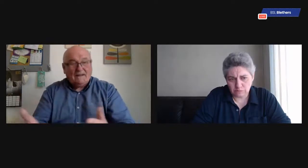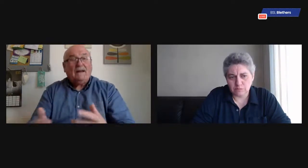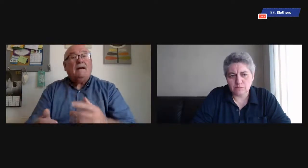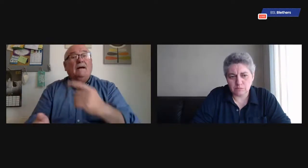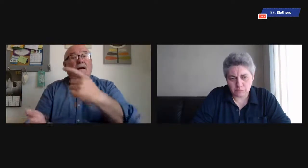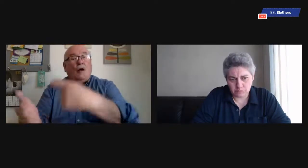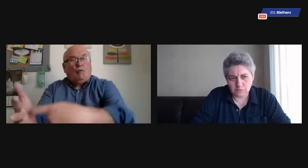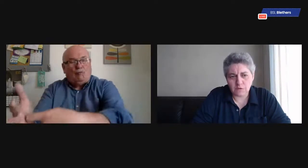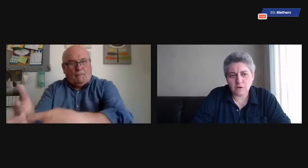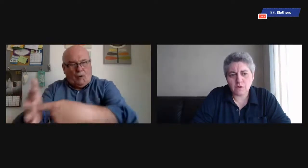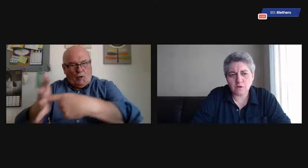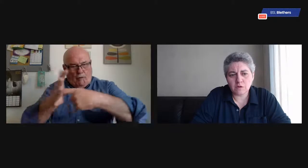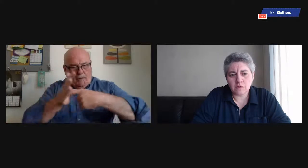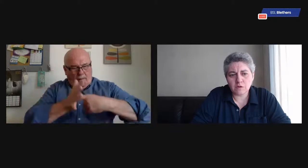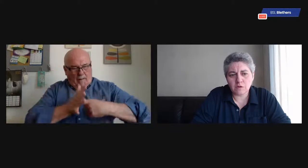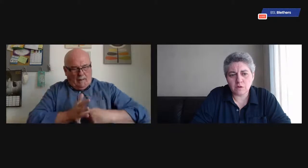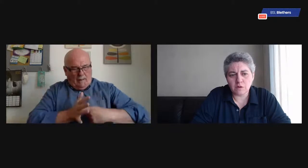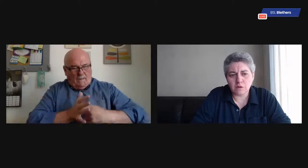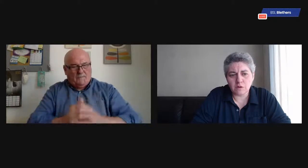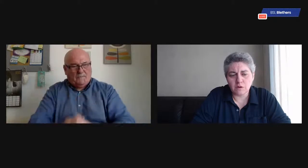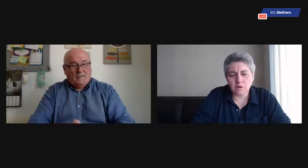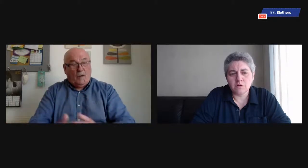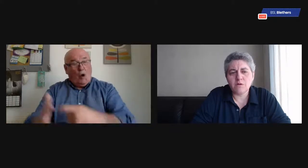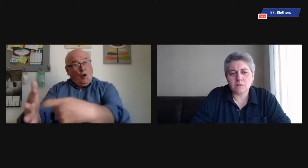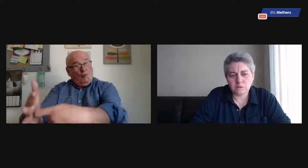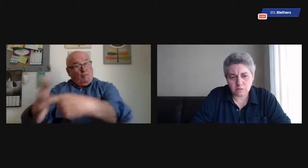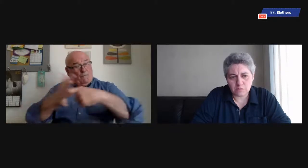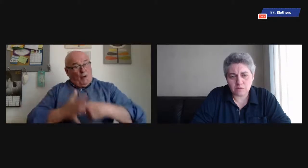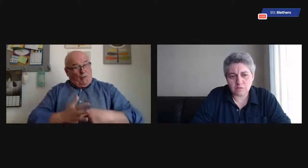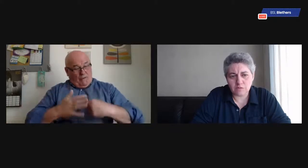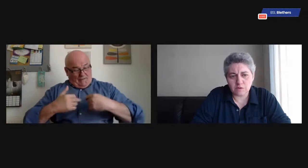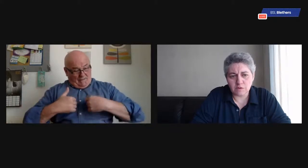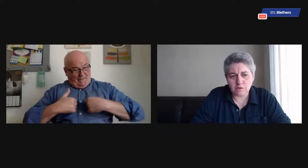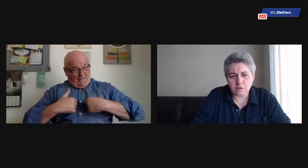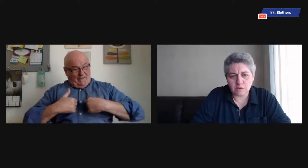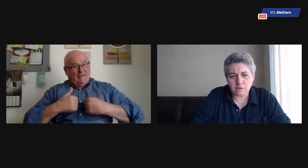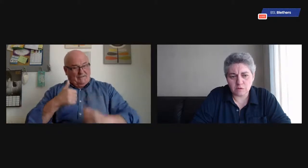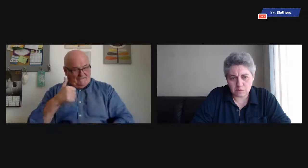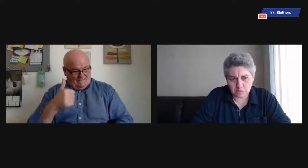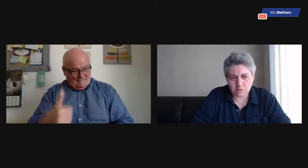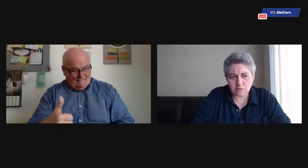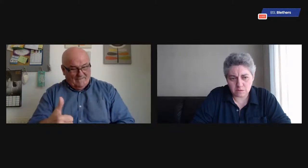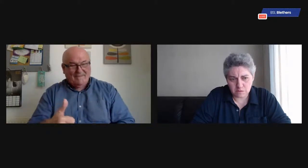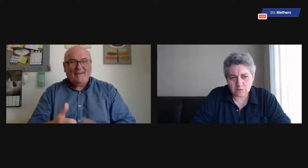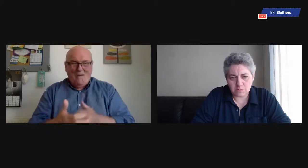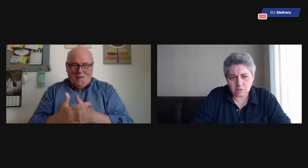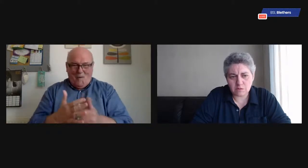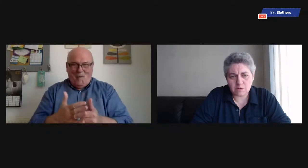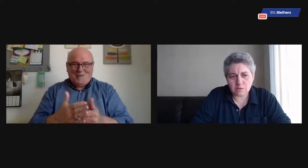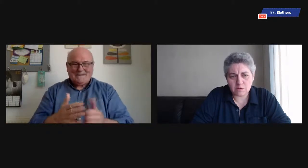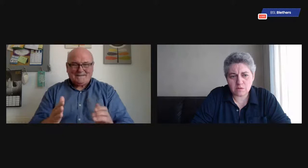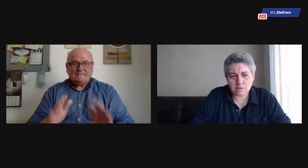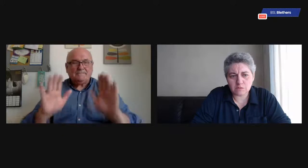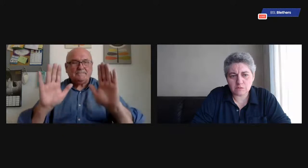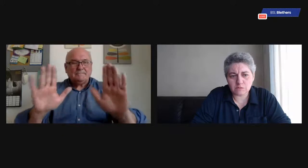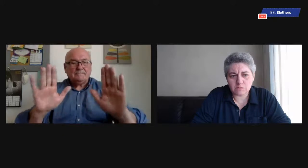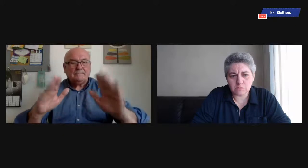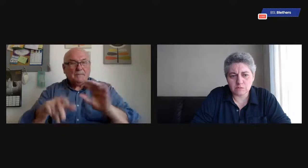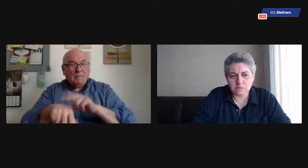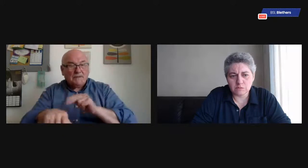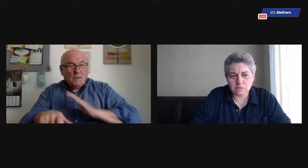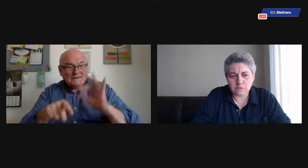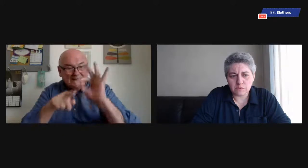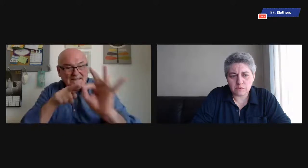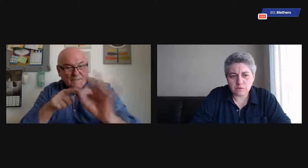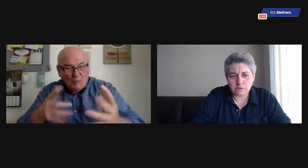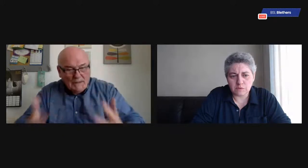that deaf person requires a deaf intermediary, and only then will they refer the case to me.